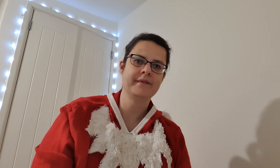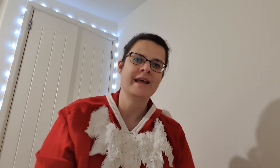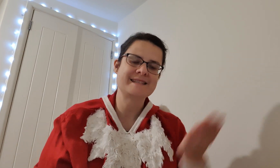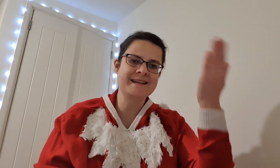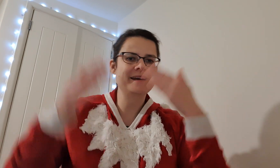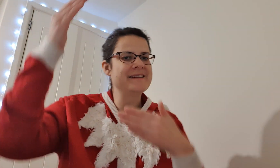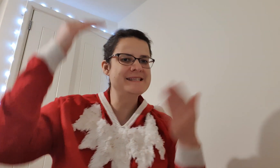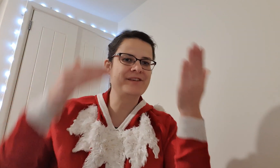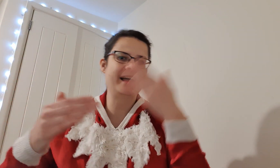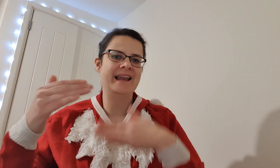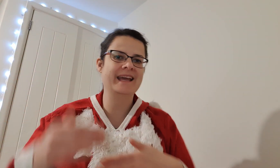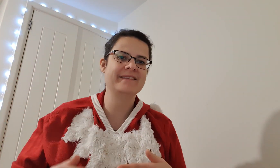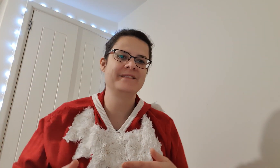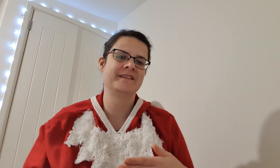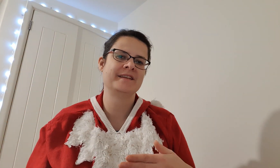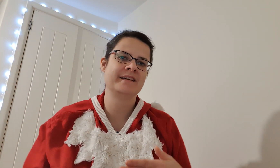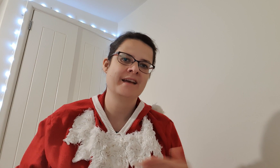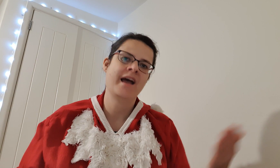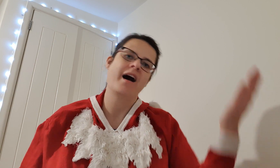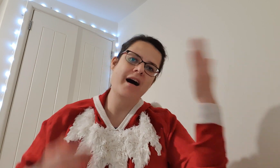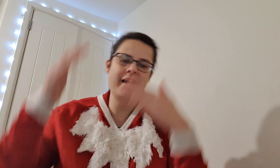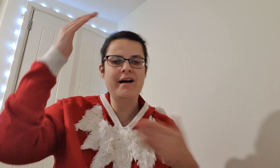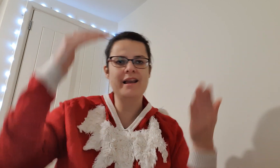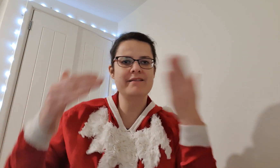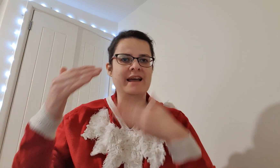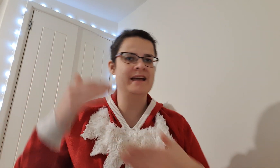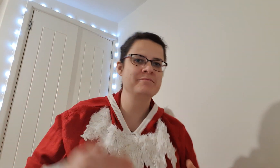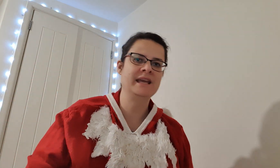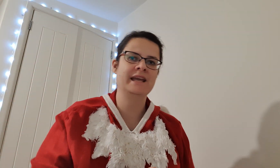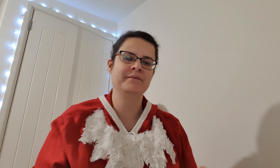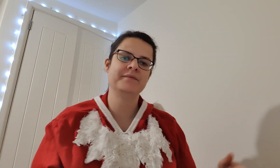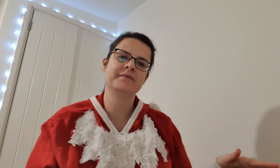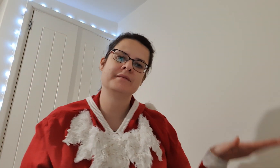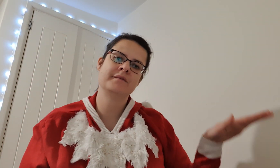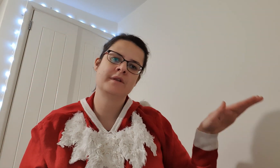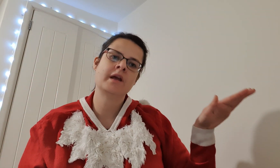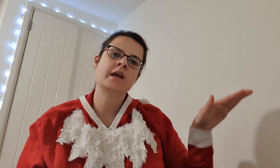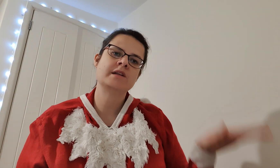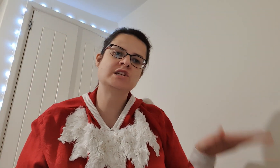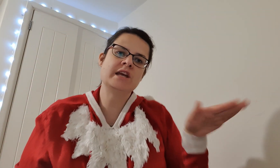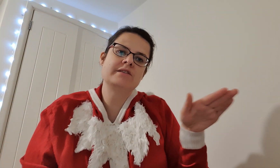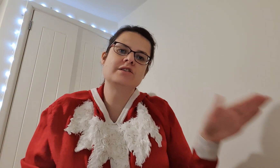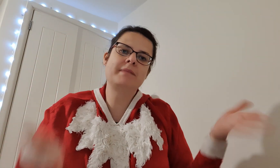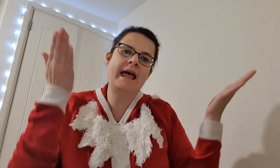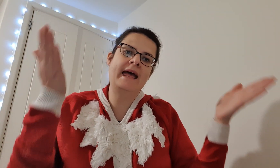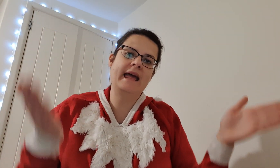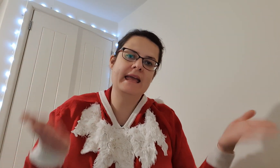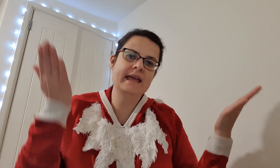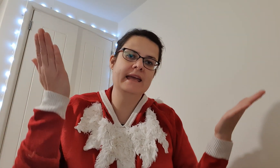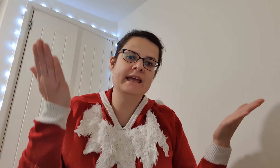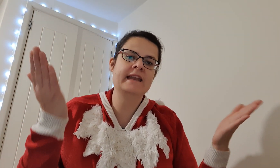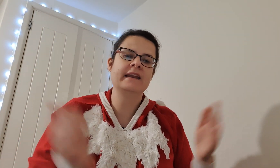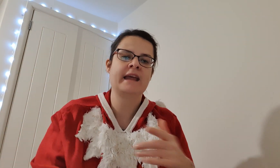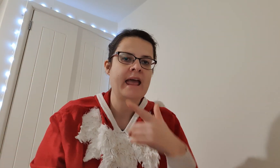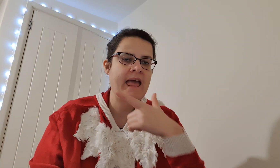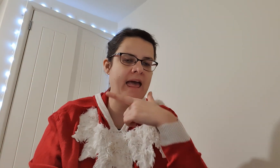Ooh, snow is falling all around me. Children playing,